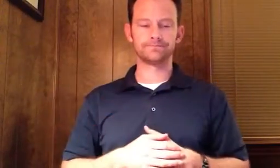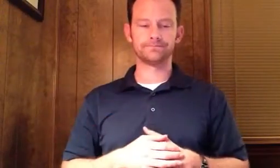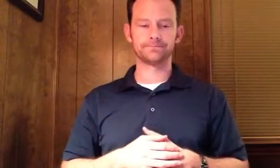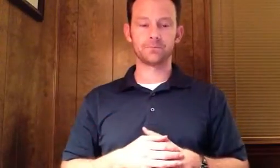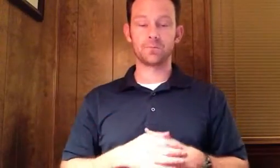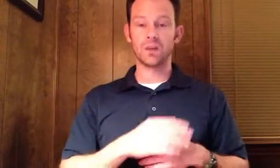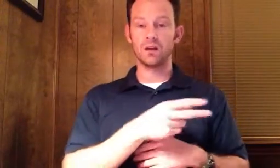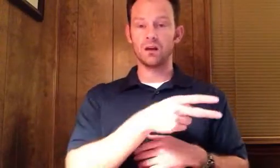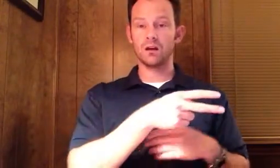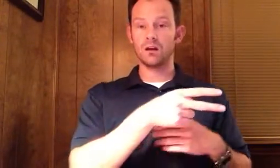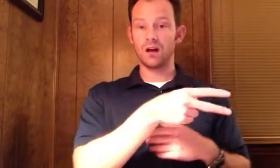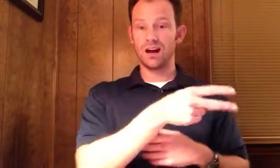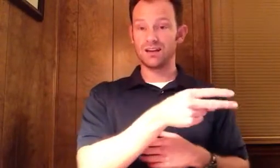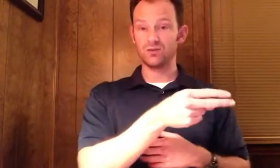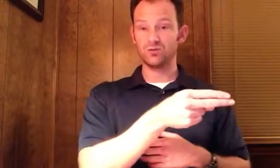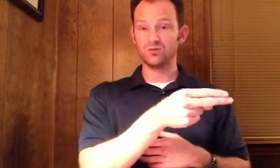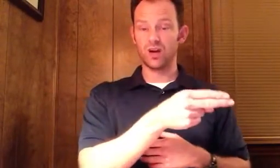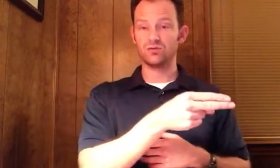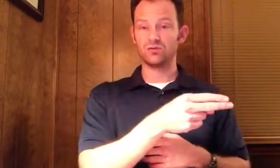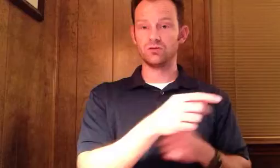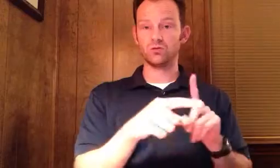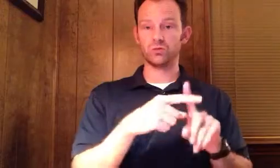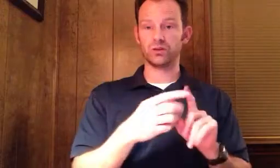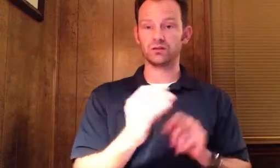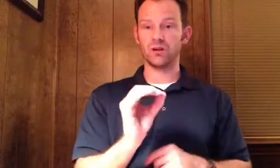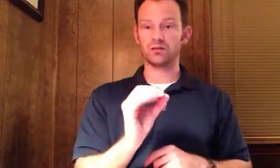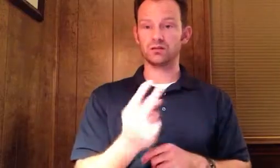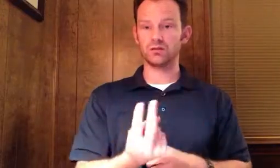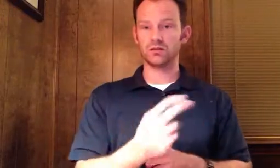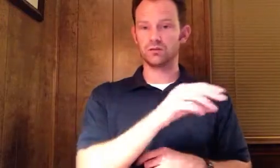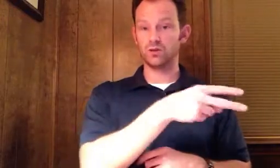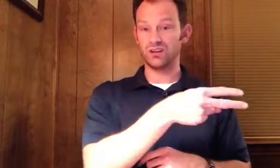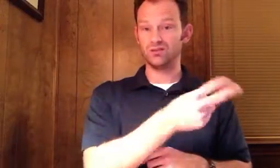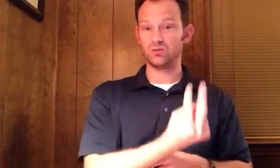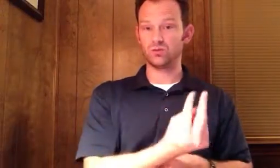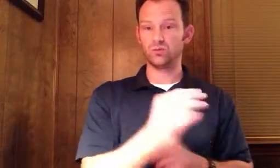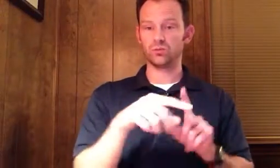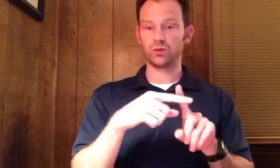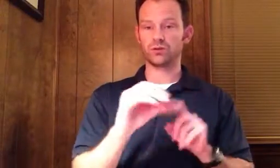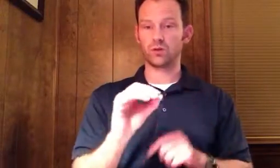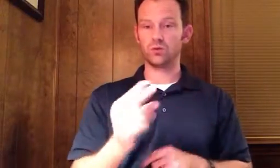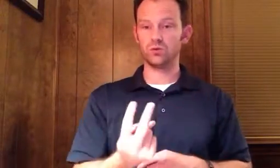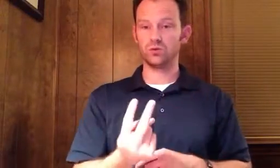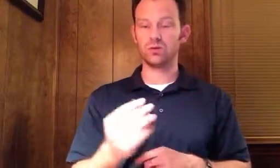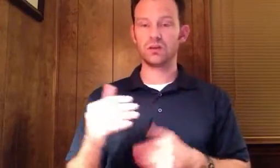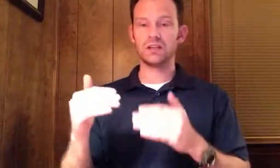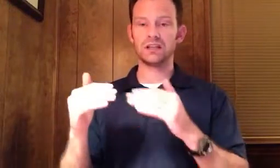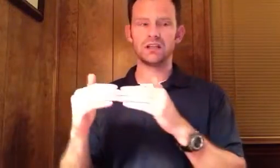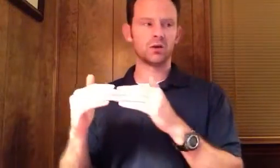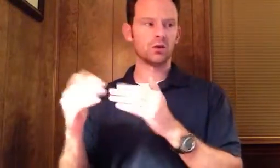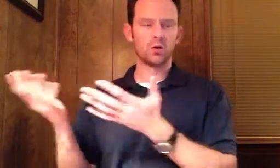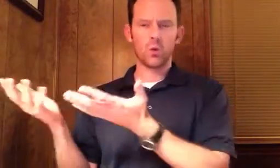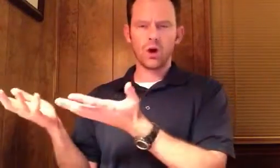Hydrogen gas reacts with oxygen gas. Right now I balanced the equation for that. Practice these 3 on your